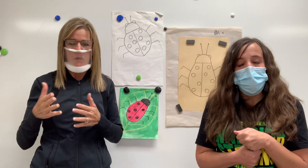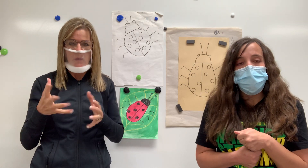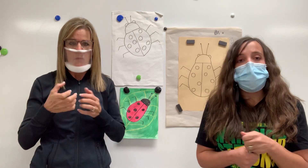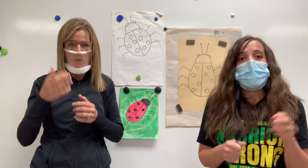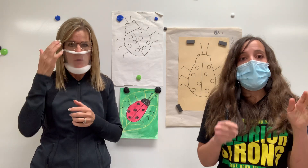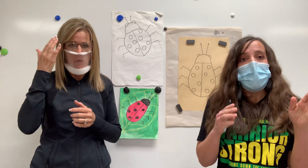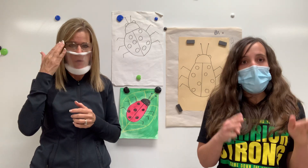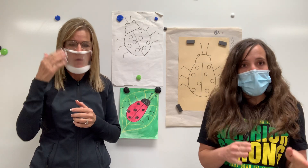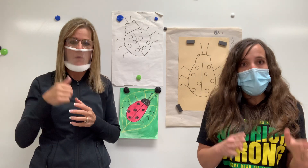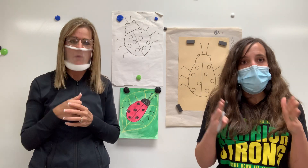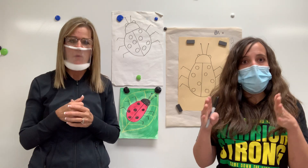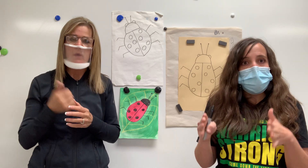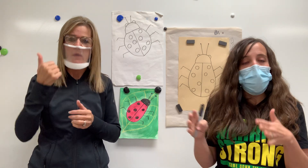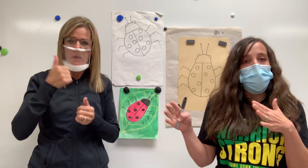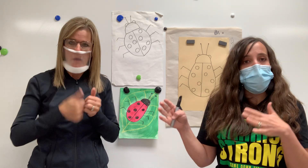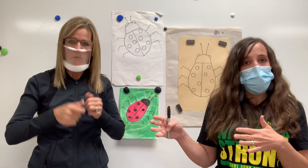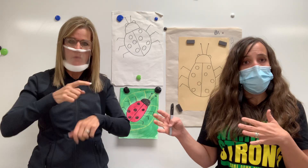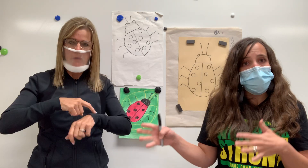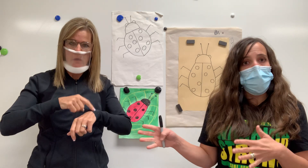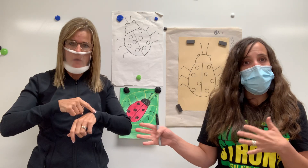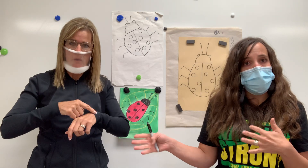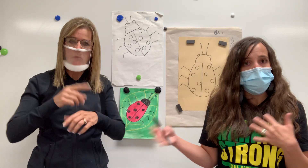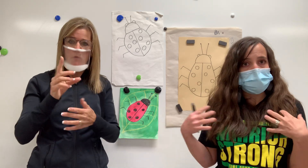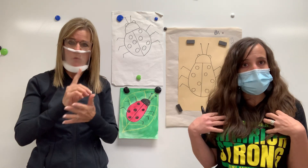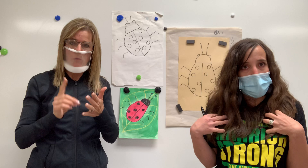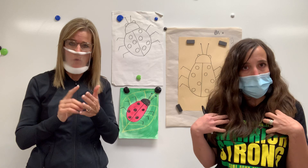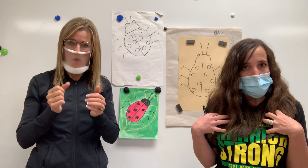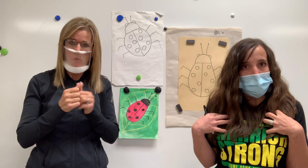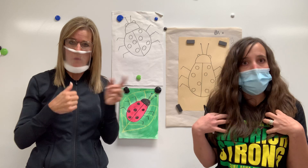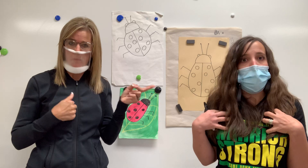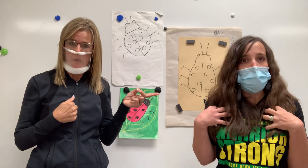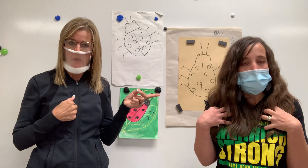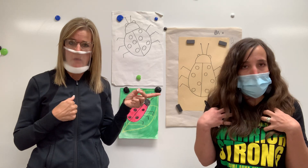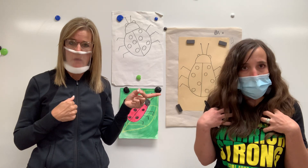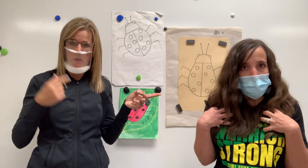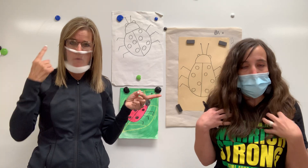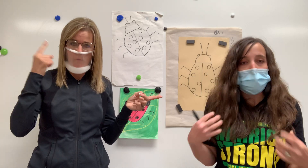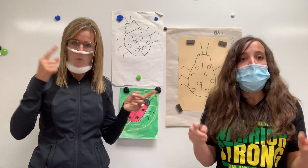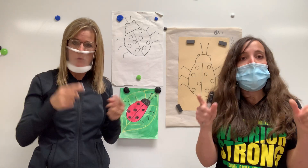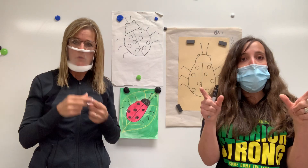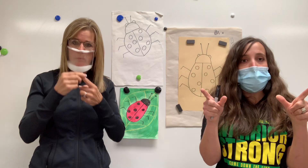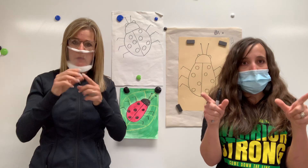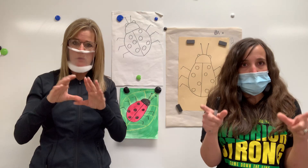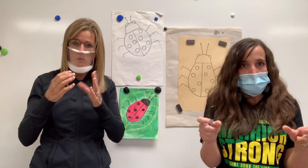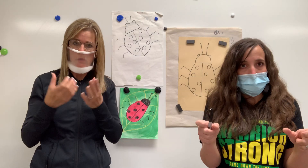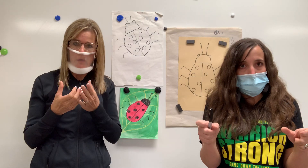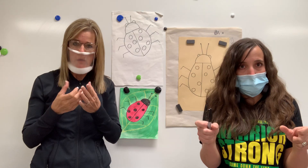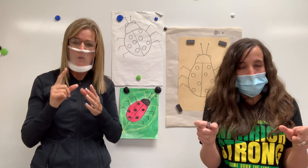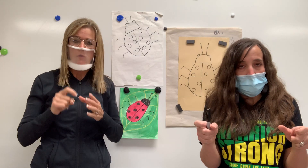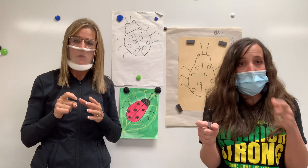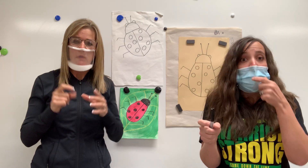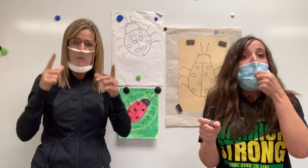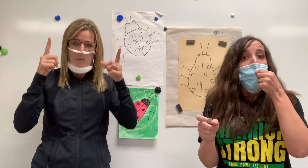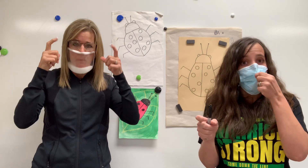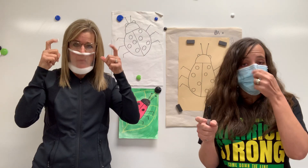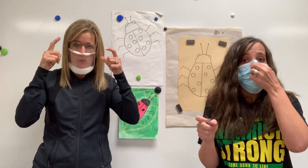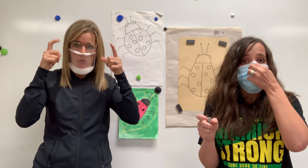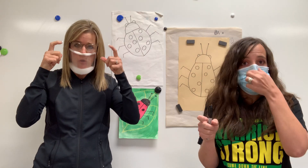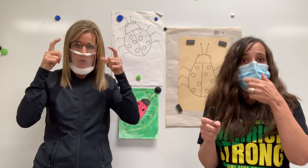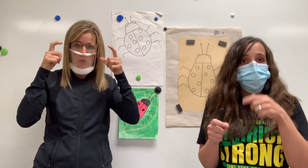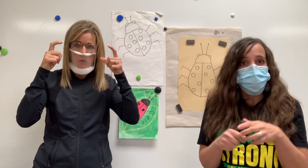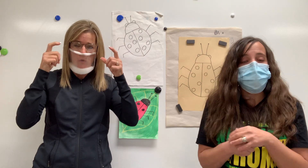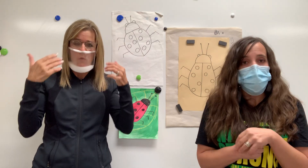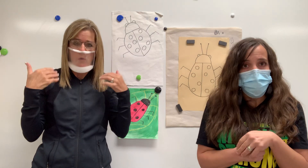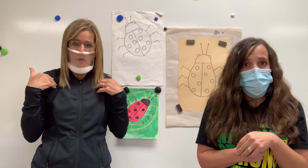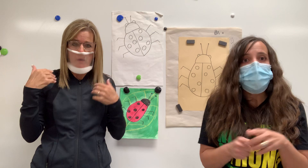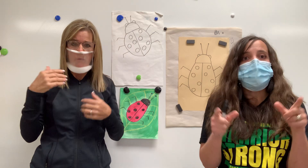know, kindergartners, every time you do a drawing with Mrs. Adams for your specials, you need to take a picture of it or have